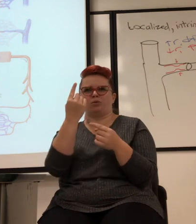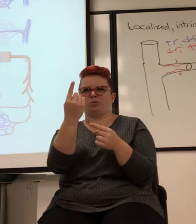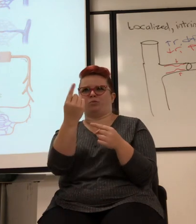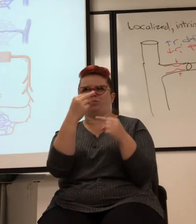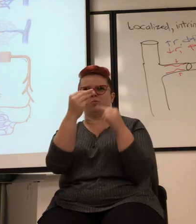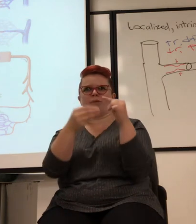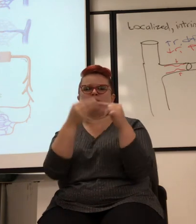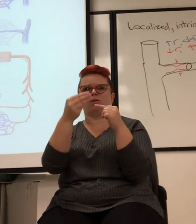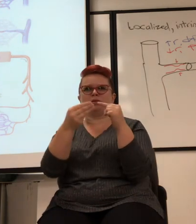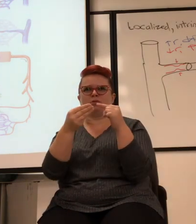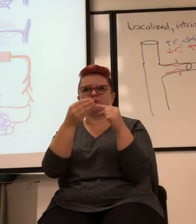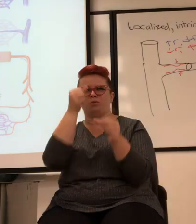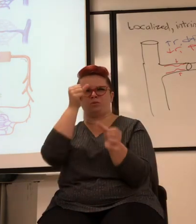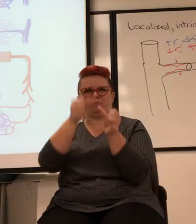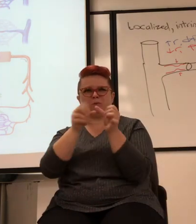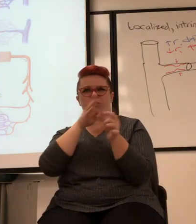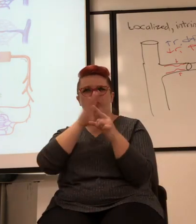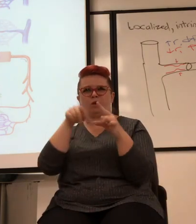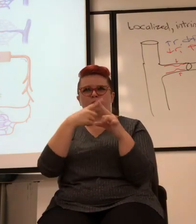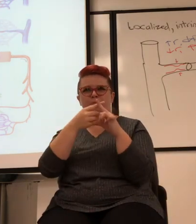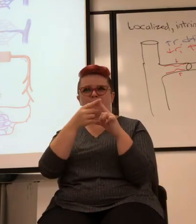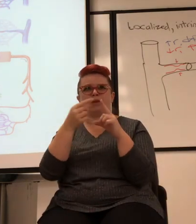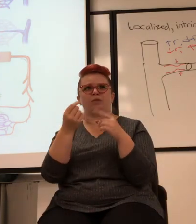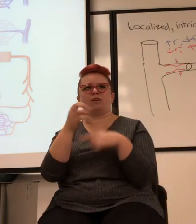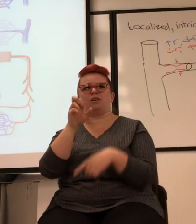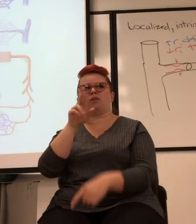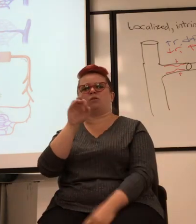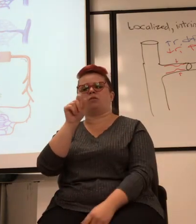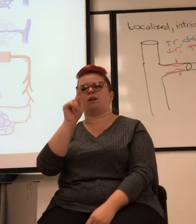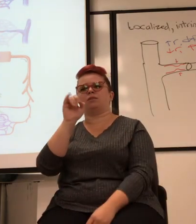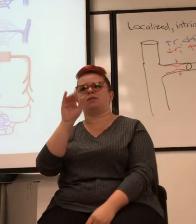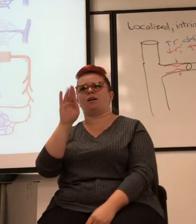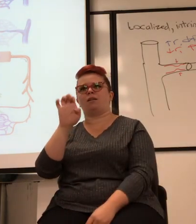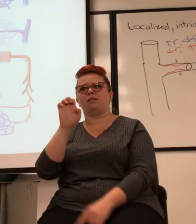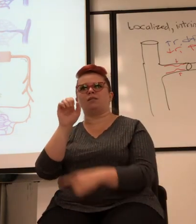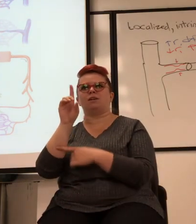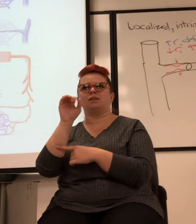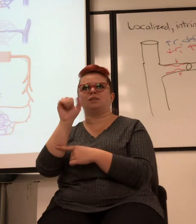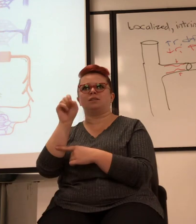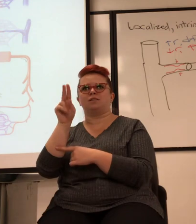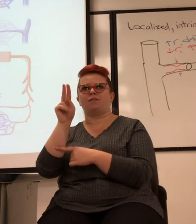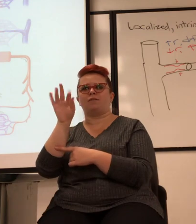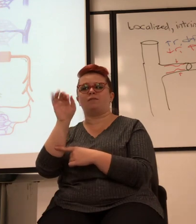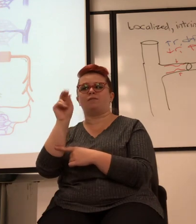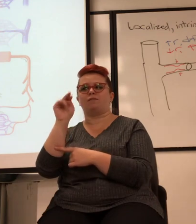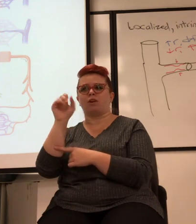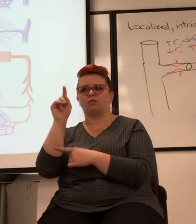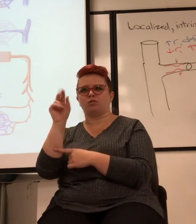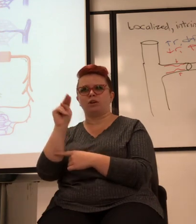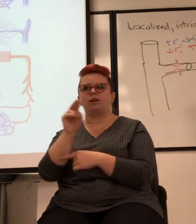When I talked about erectile dysfunction. Nitric oxide. That's the one.